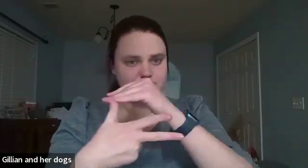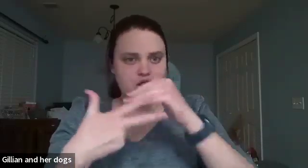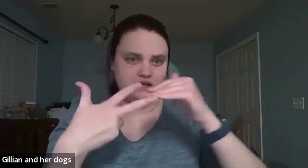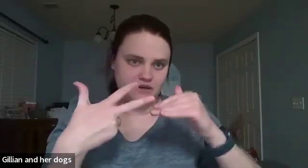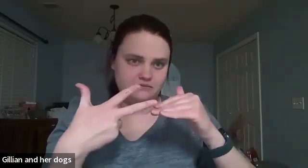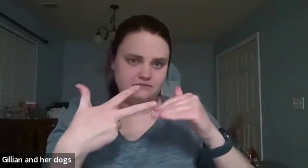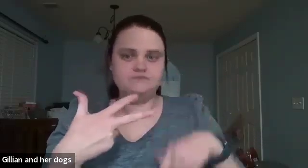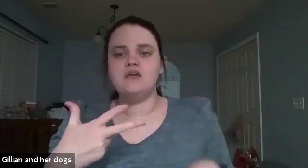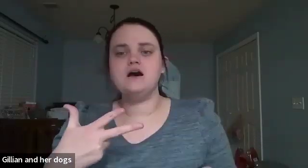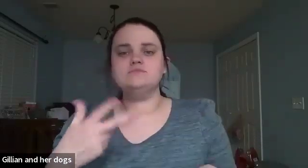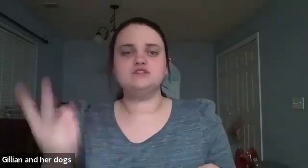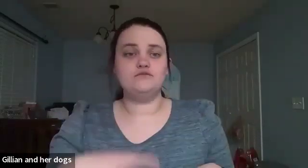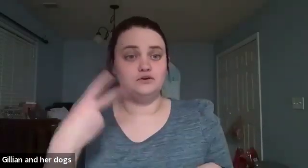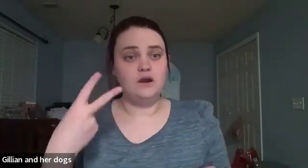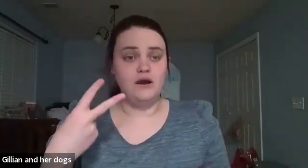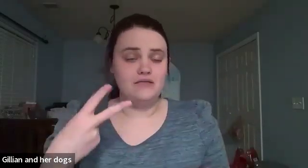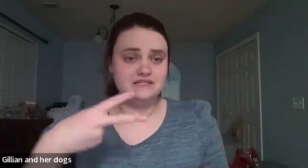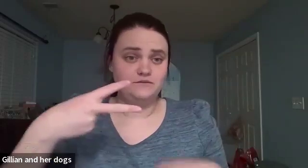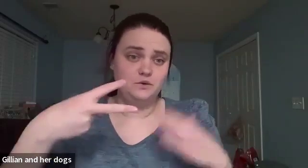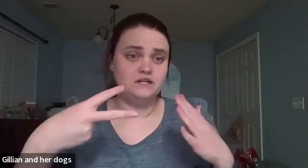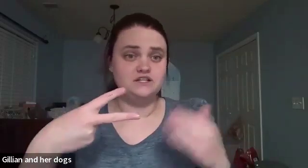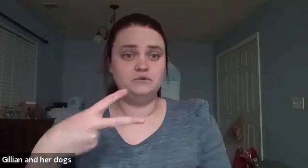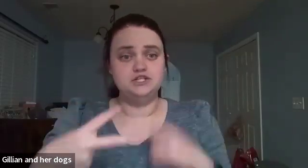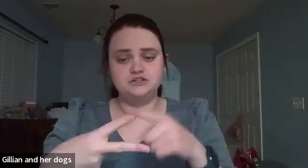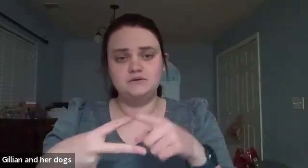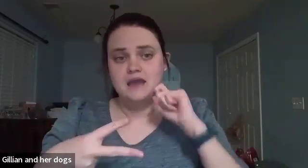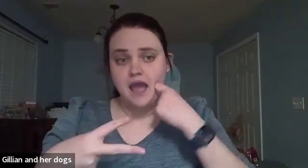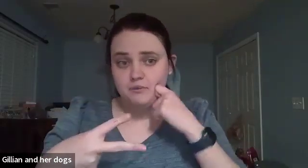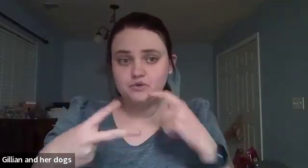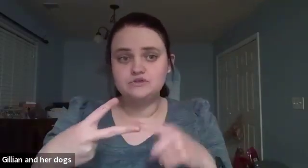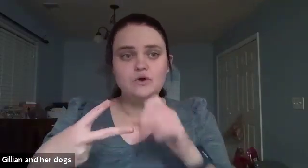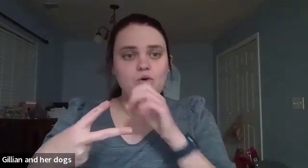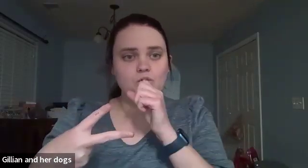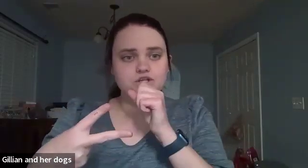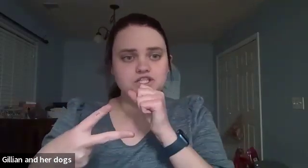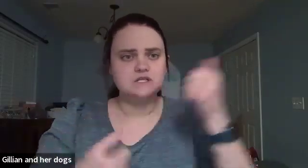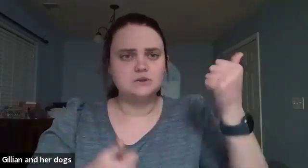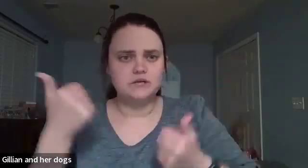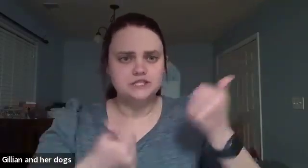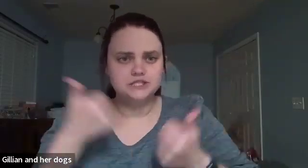what you're talking about. So for this, if you wanted to do which, you could do apples, oranges,